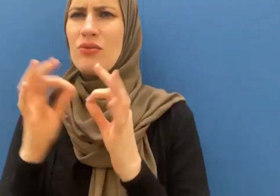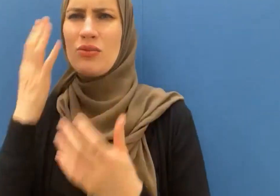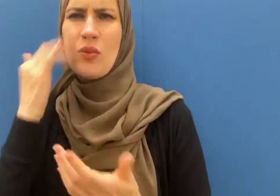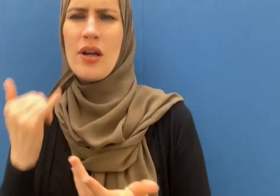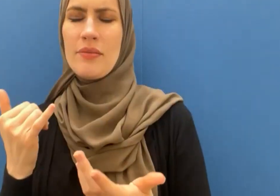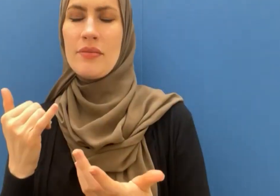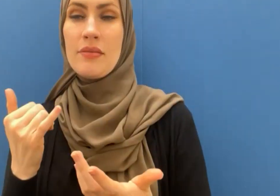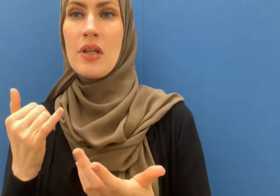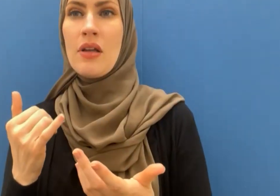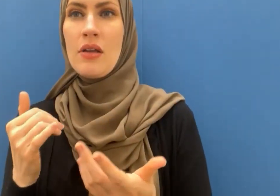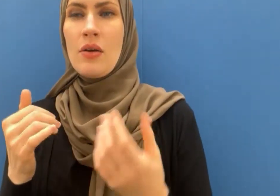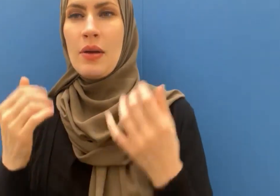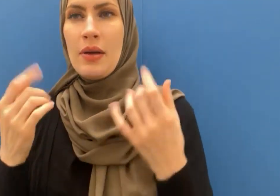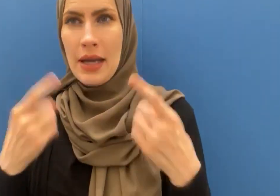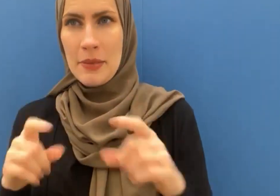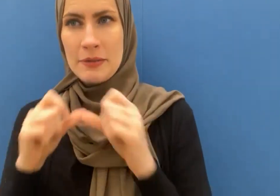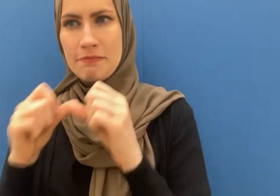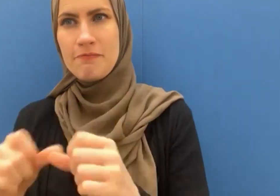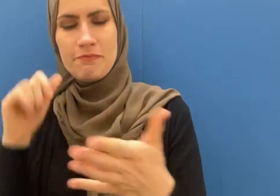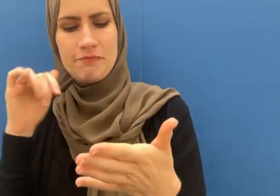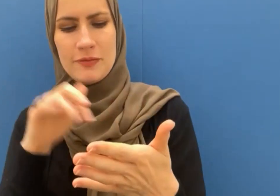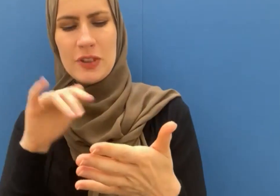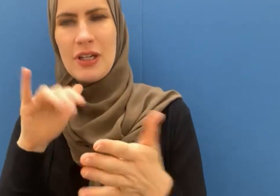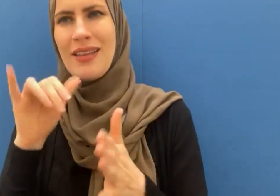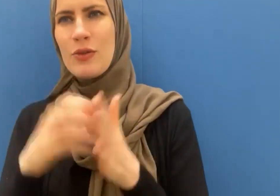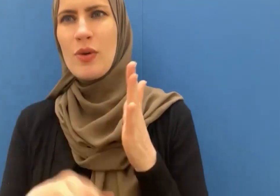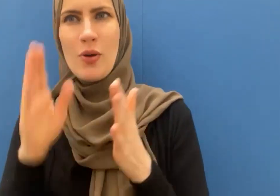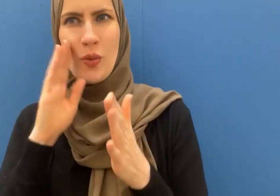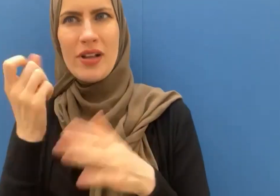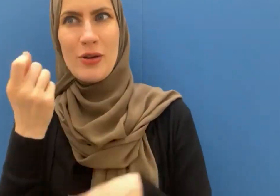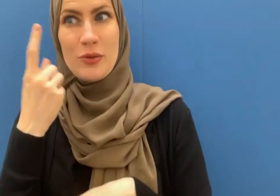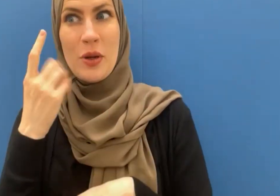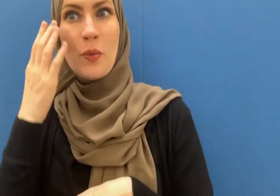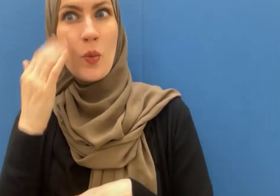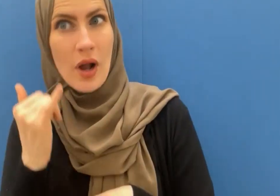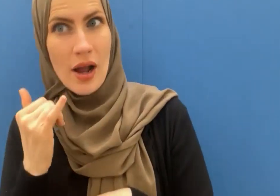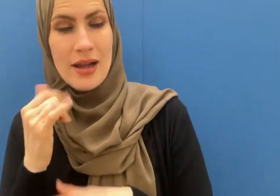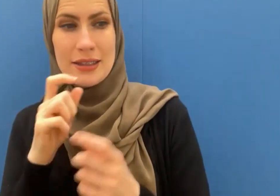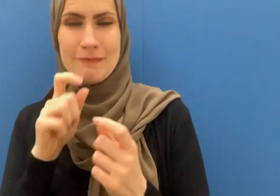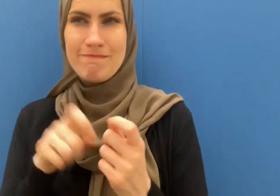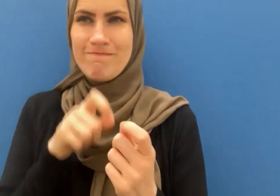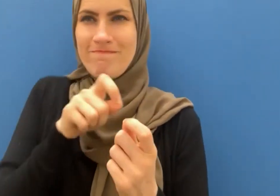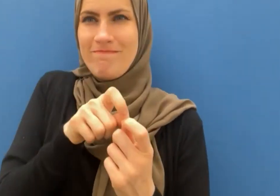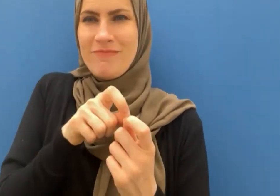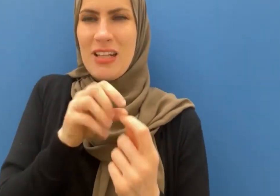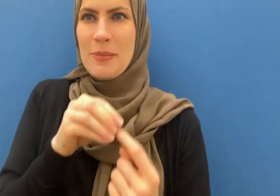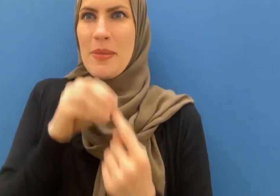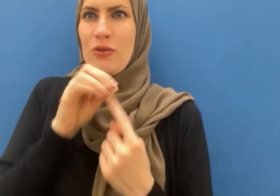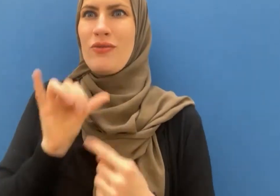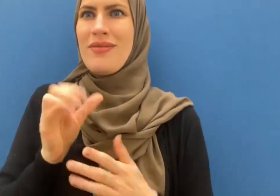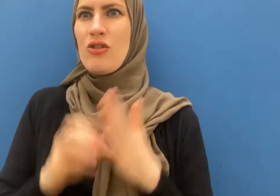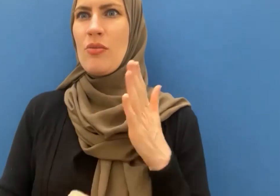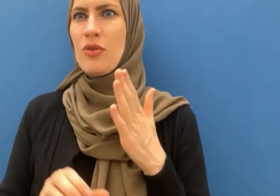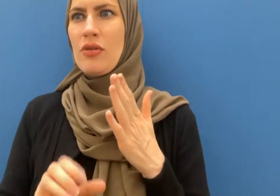surah, we will get to know why Surah Yasin in particular is regarded that